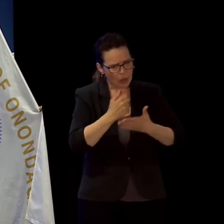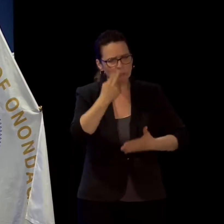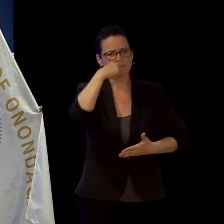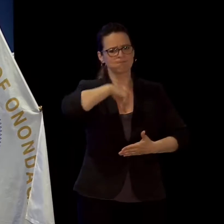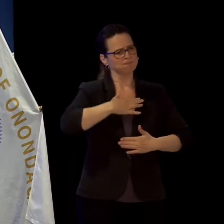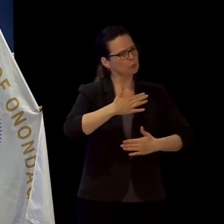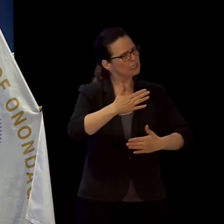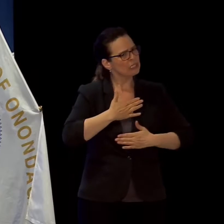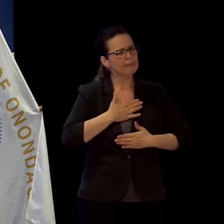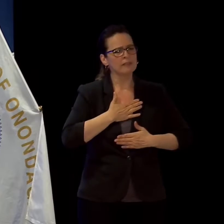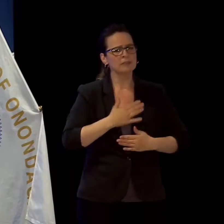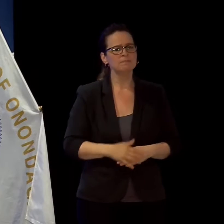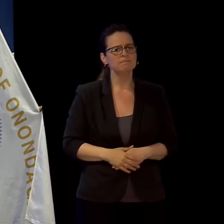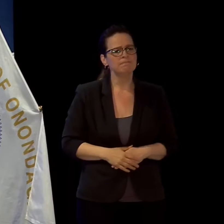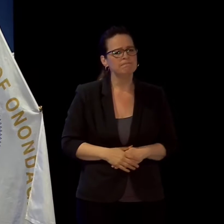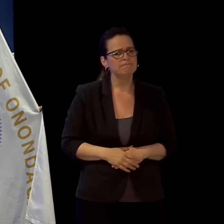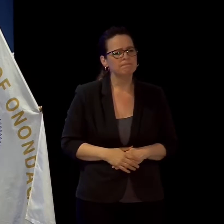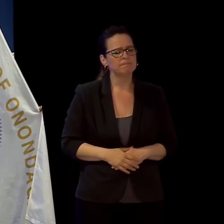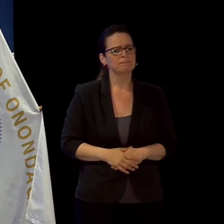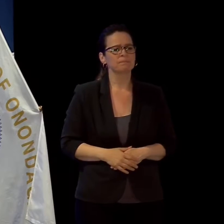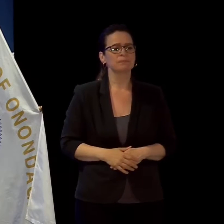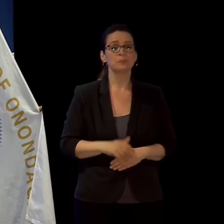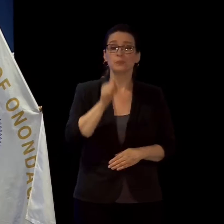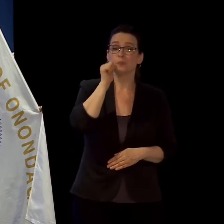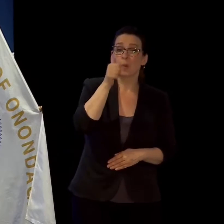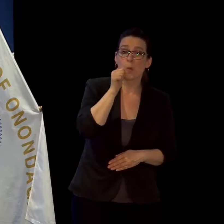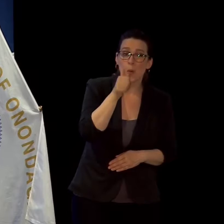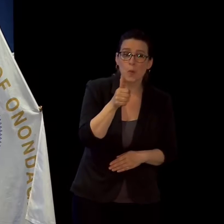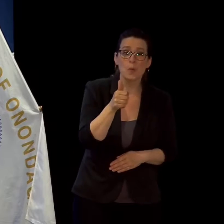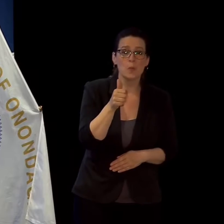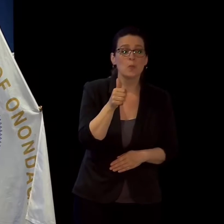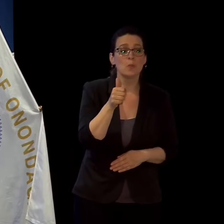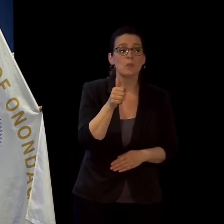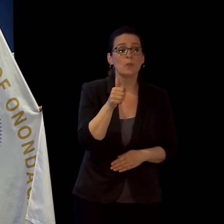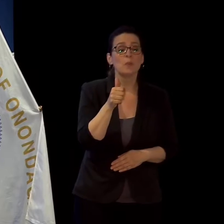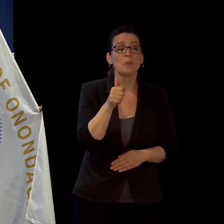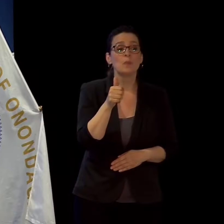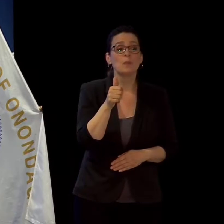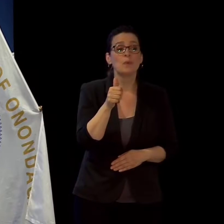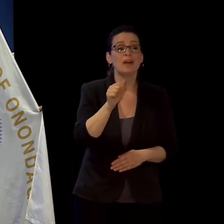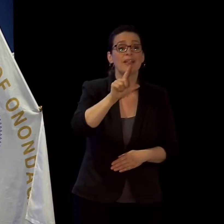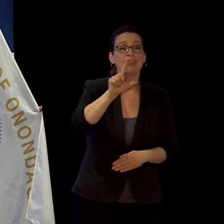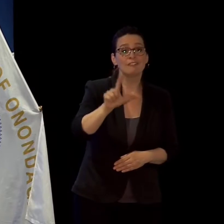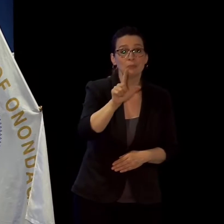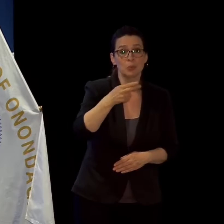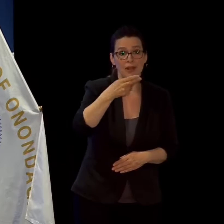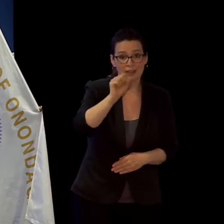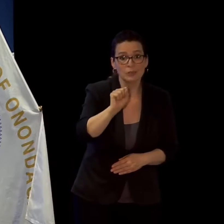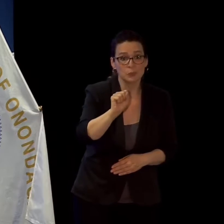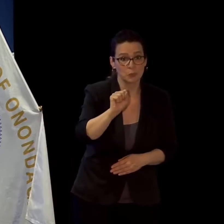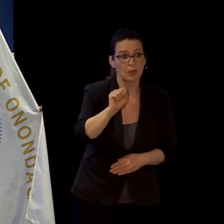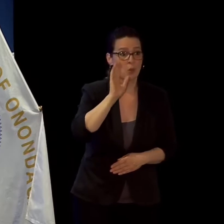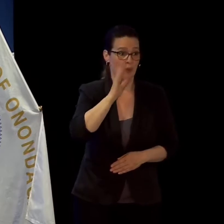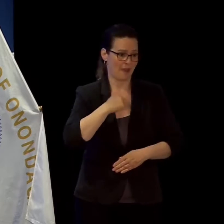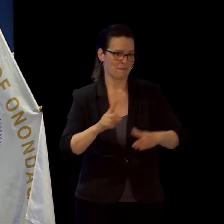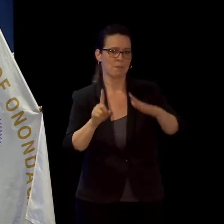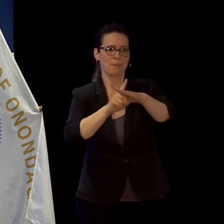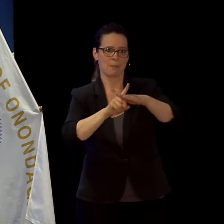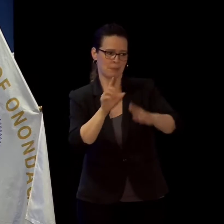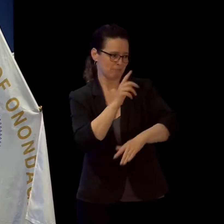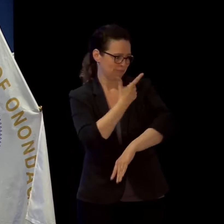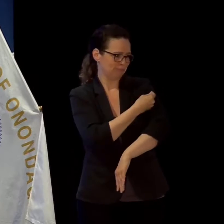School vaccinating 16, 17, and 18-year-old students and staff, if they want. We will